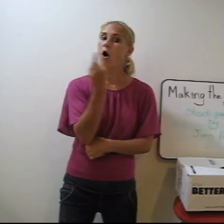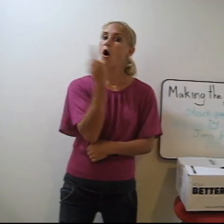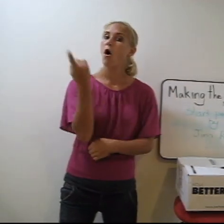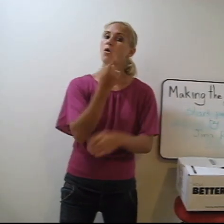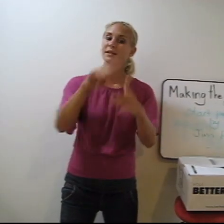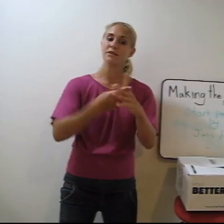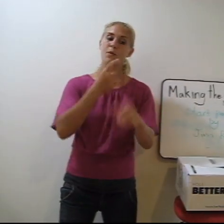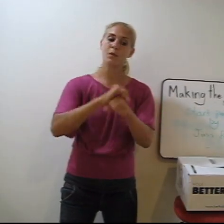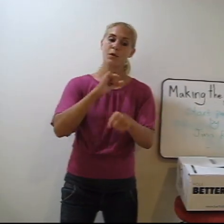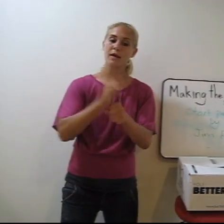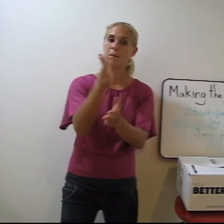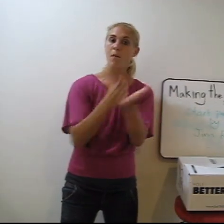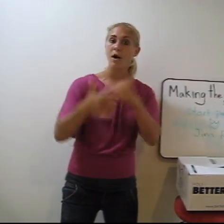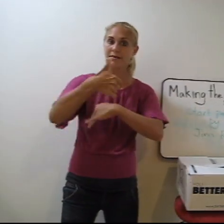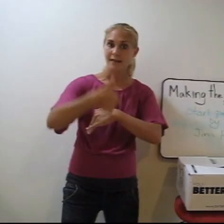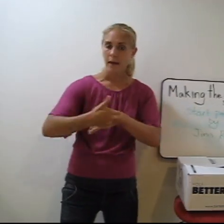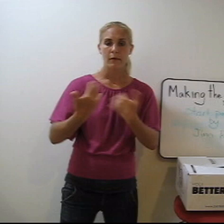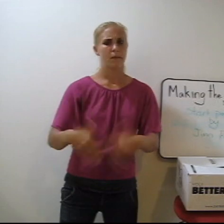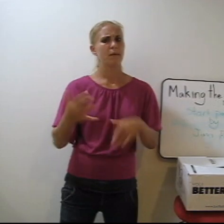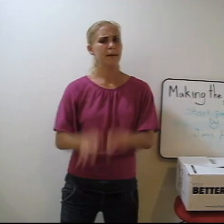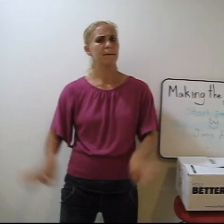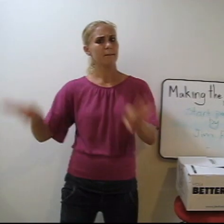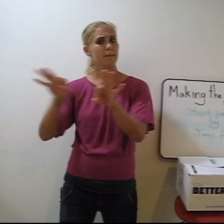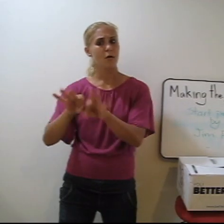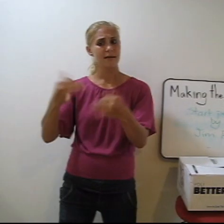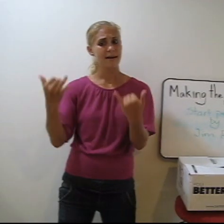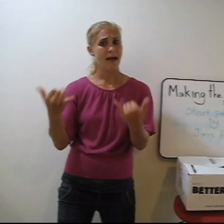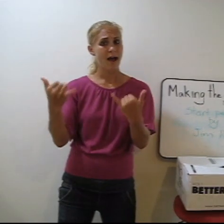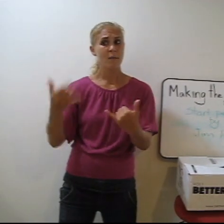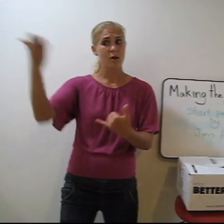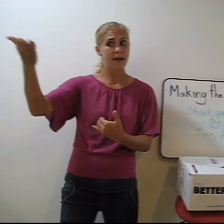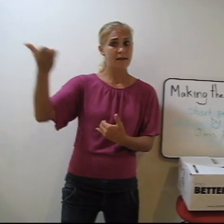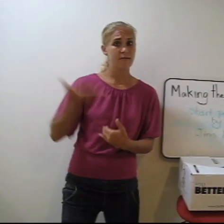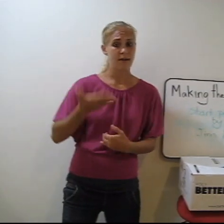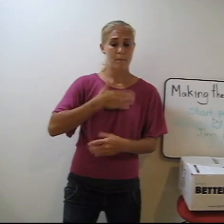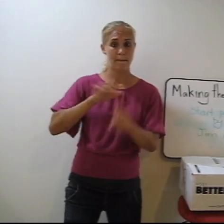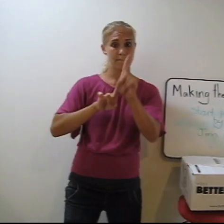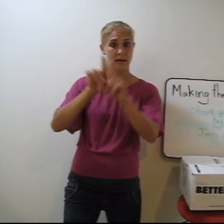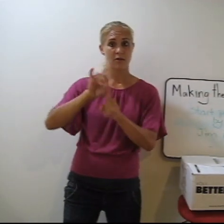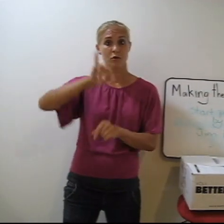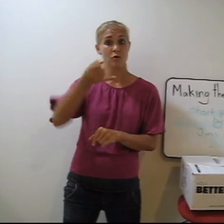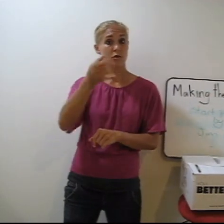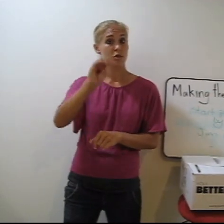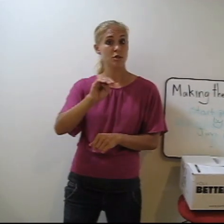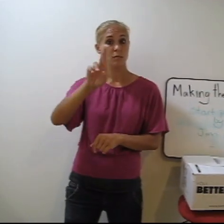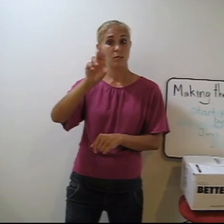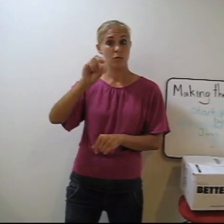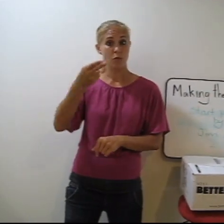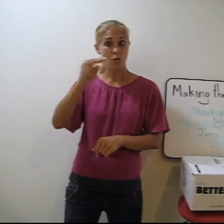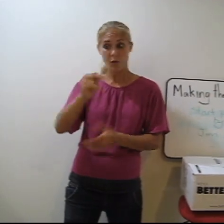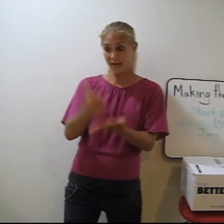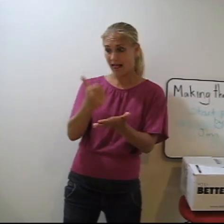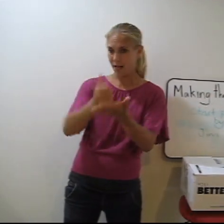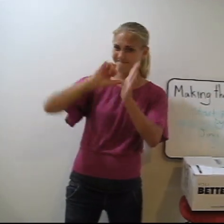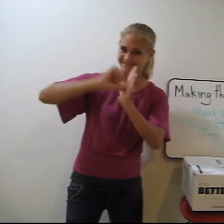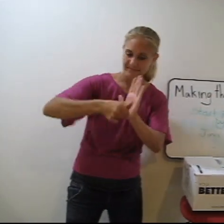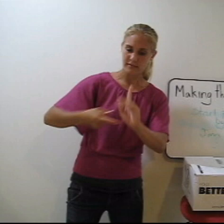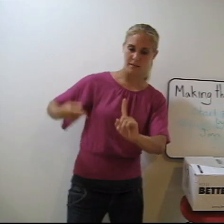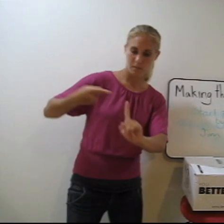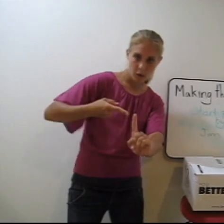part-time. This is so important that I wanted to invite my mentor, Mr. Jim Rohn, in to help make this key point for you. For those who don't know